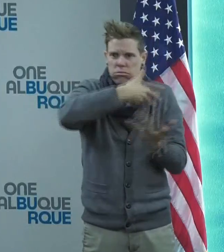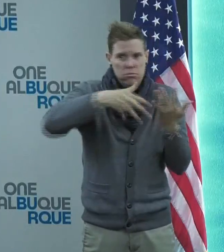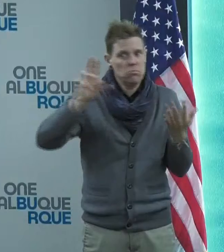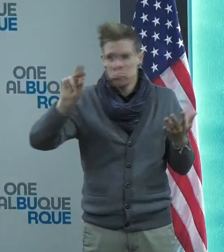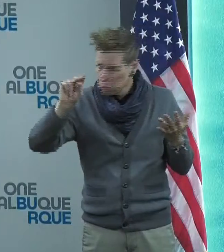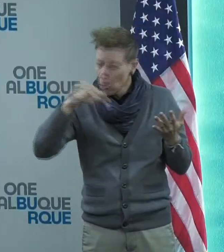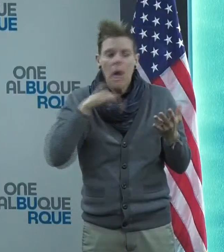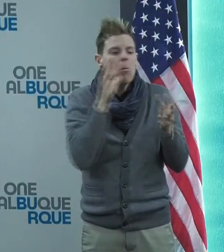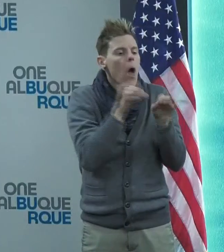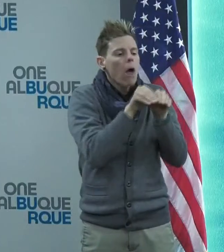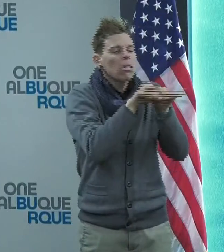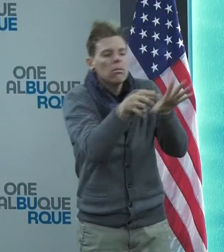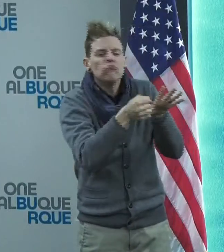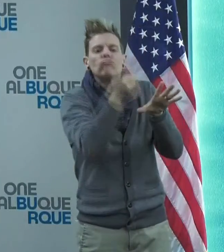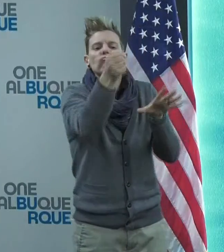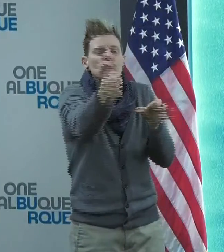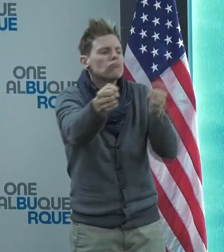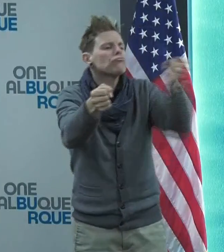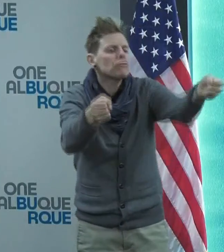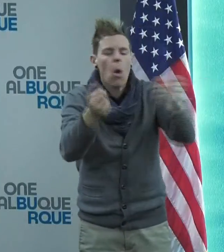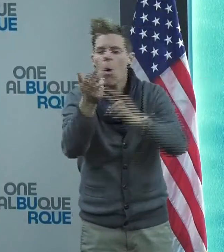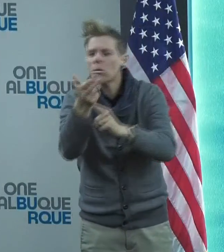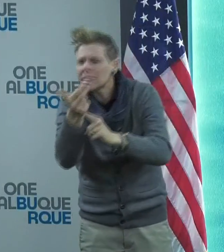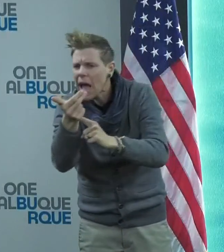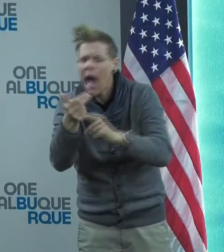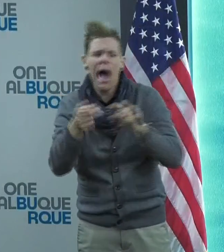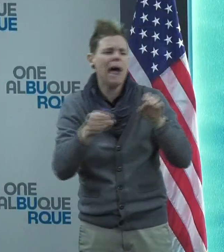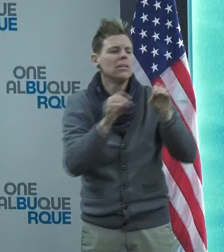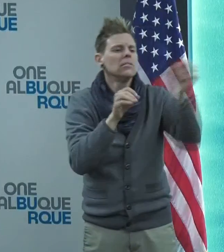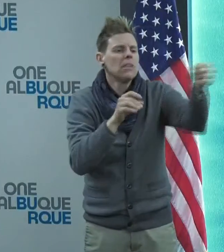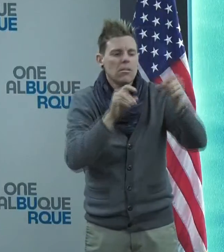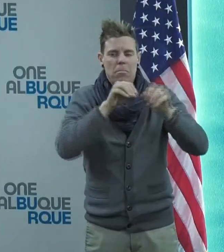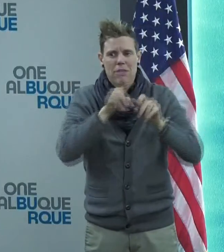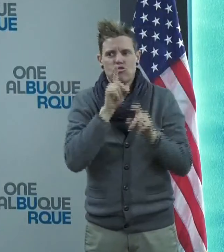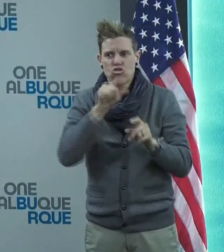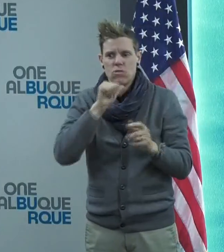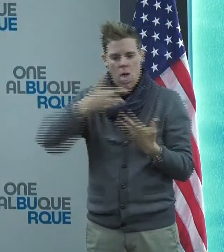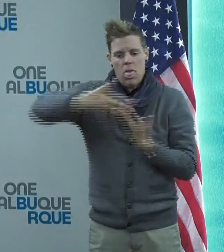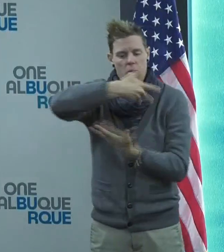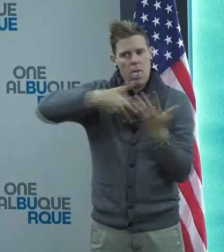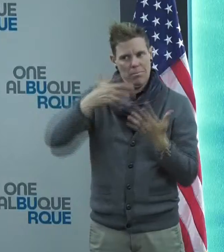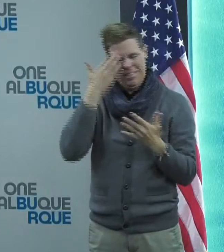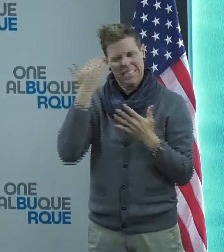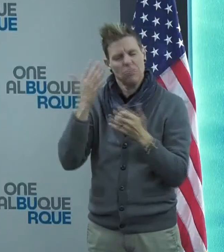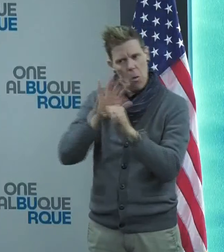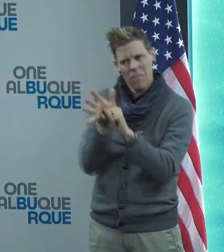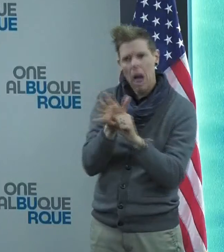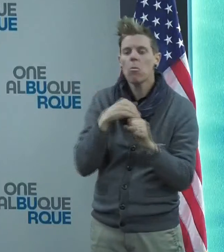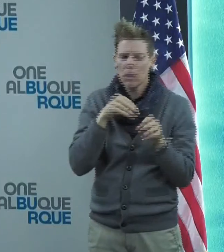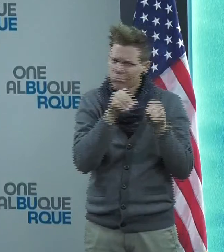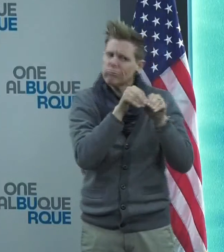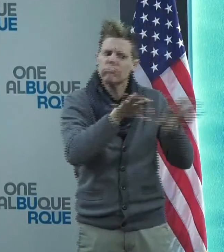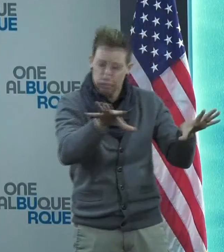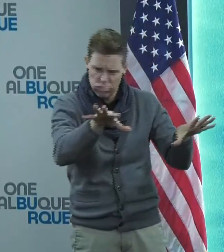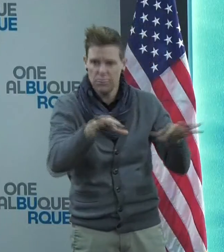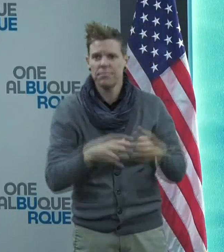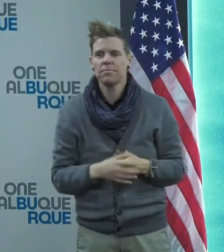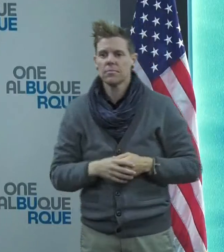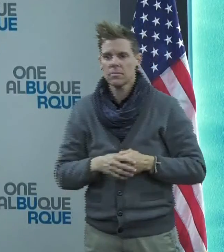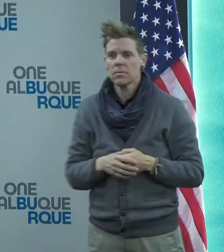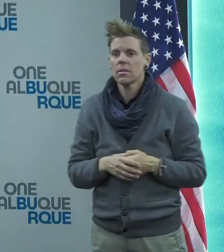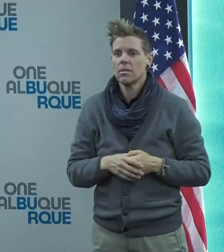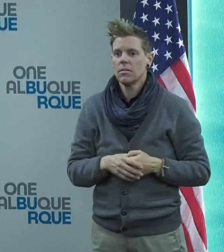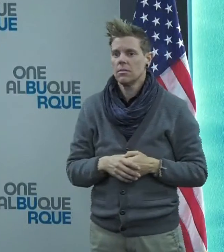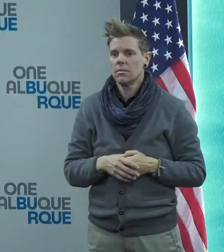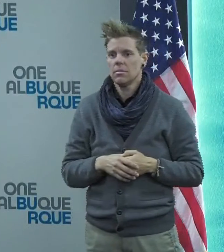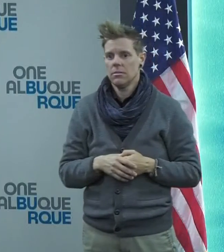with respect to the public health order, and now we have a second hotel we're doing that. So when we refer to the West Side Shelter, it's actually the West Side Shelter plus 2